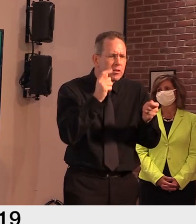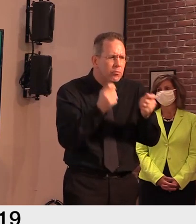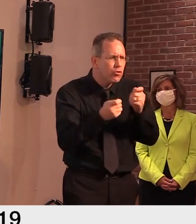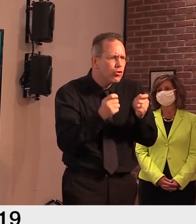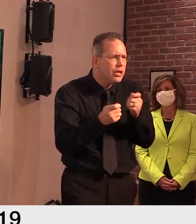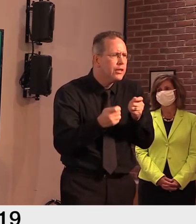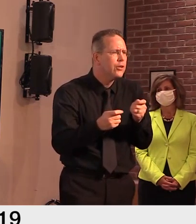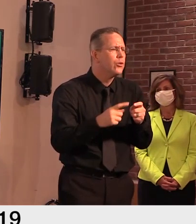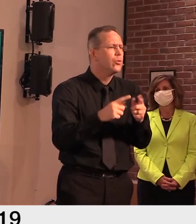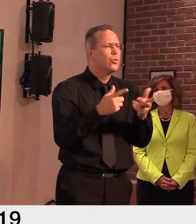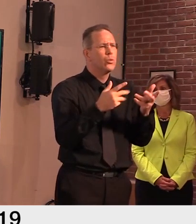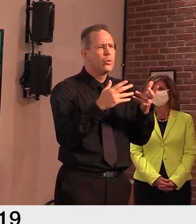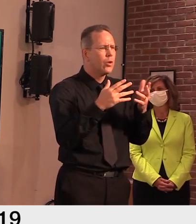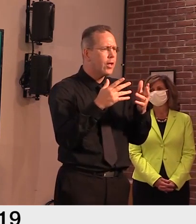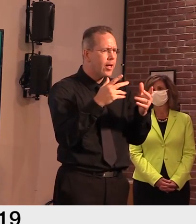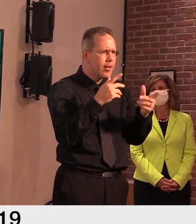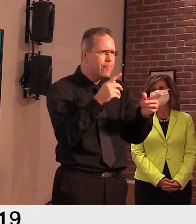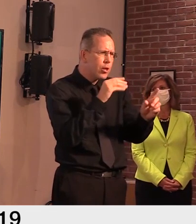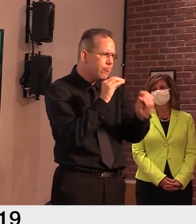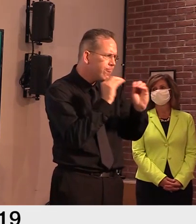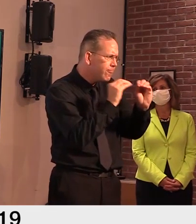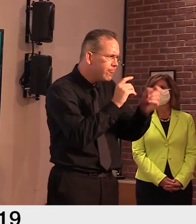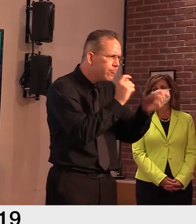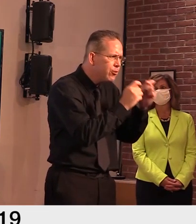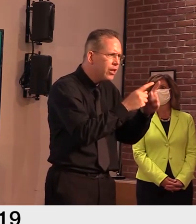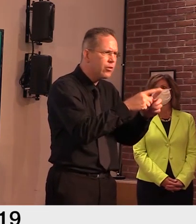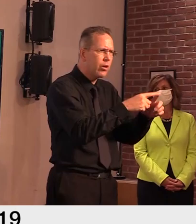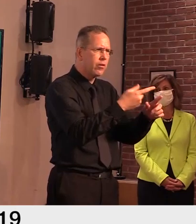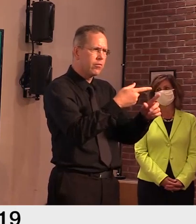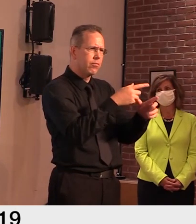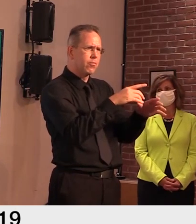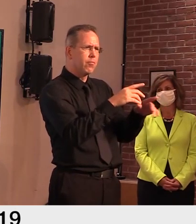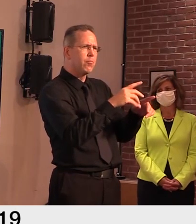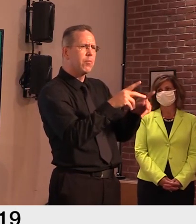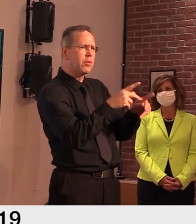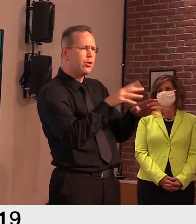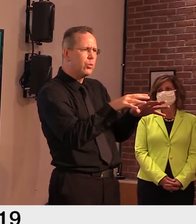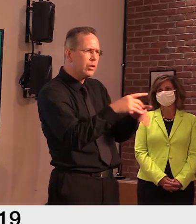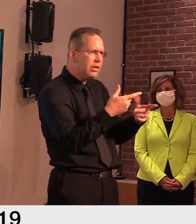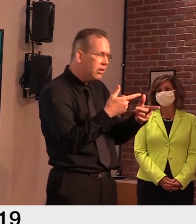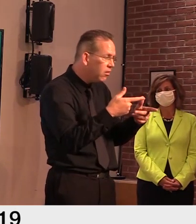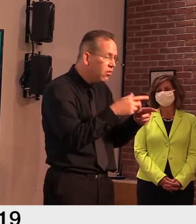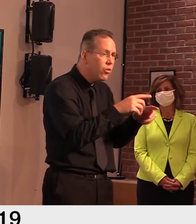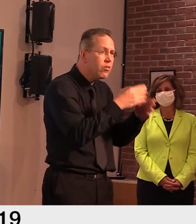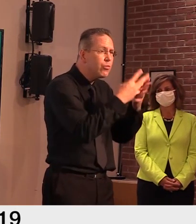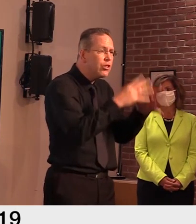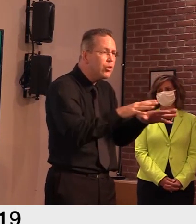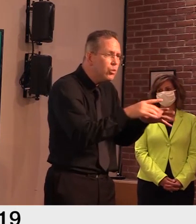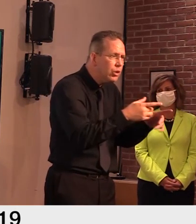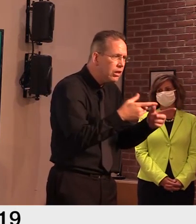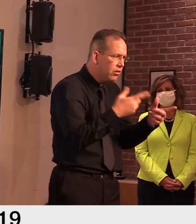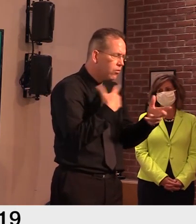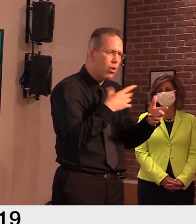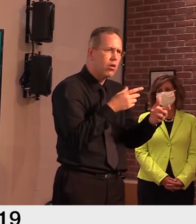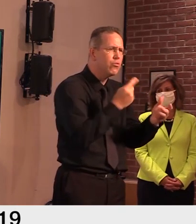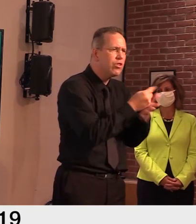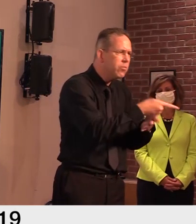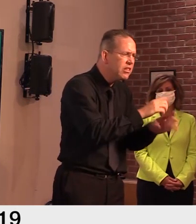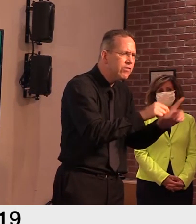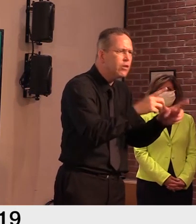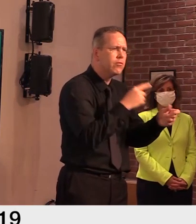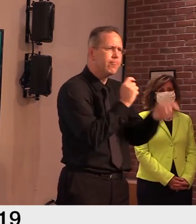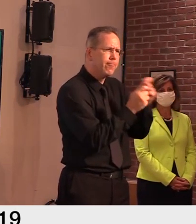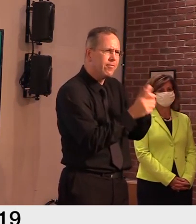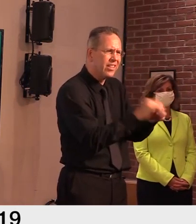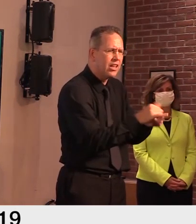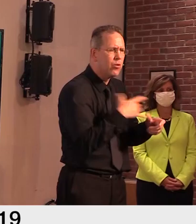the investigation that we had, and having Commissioner Baker, what I would say is put